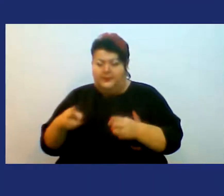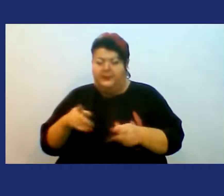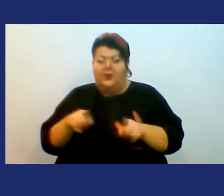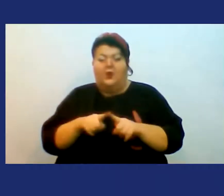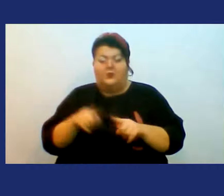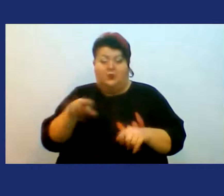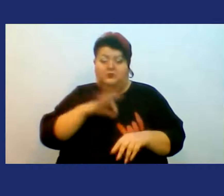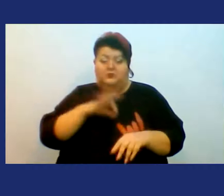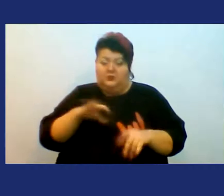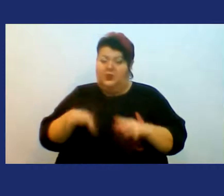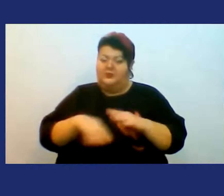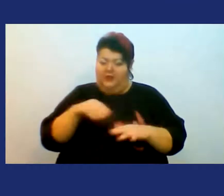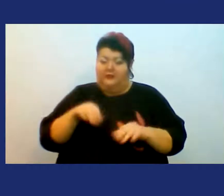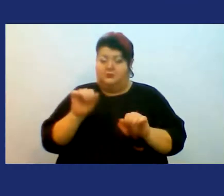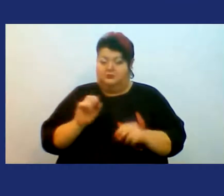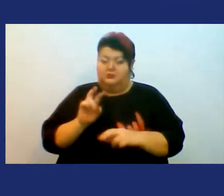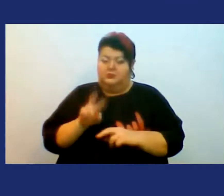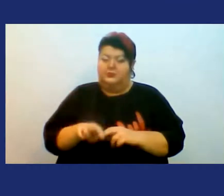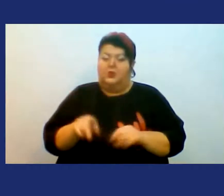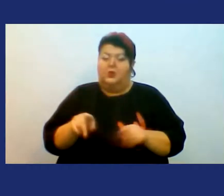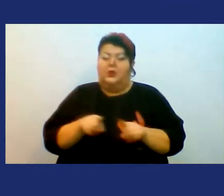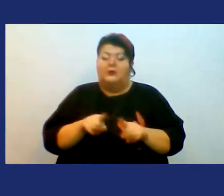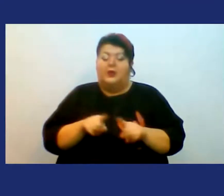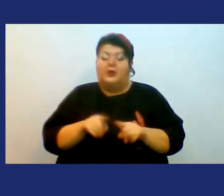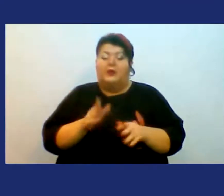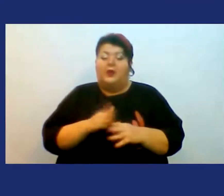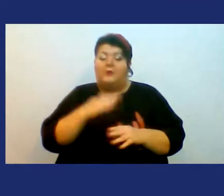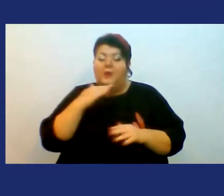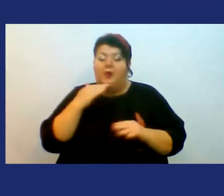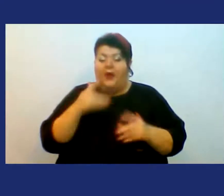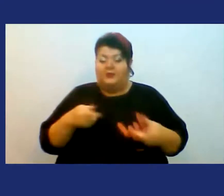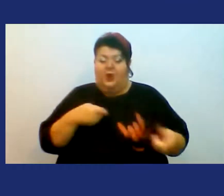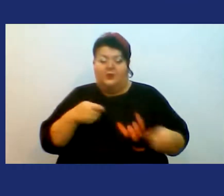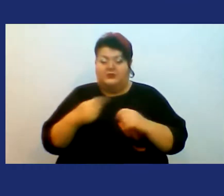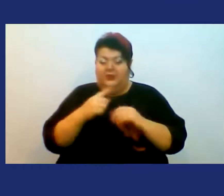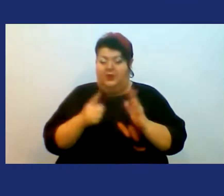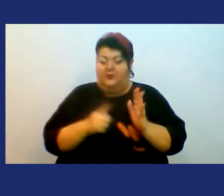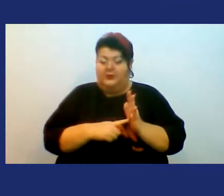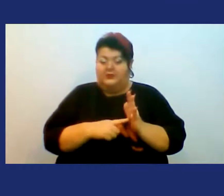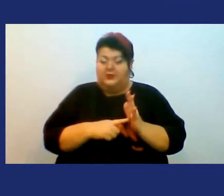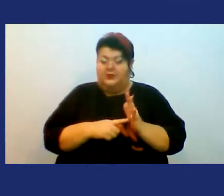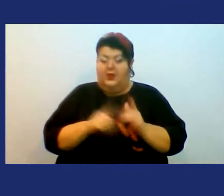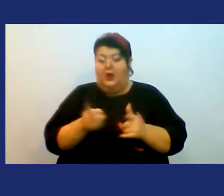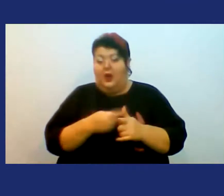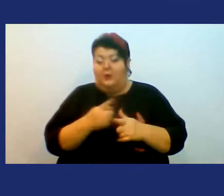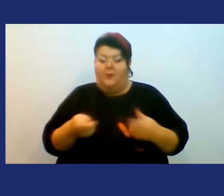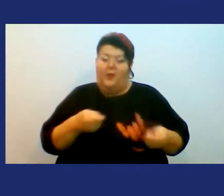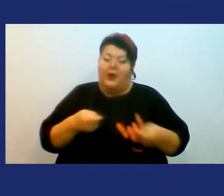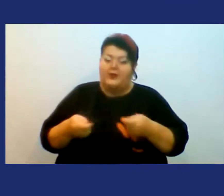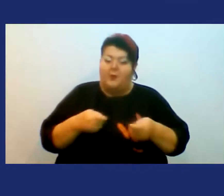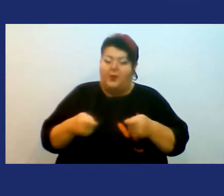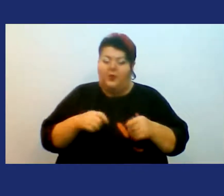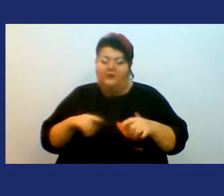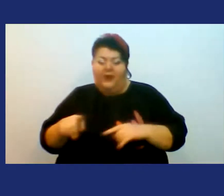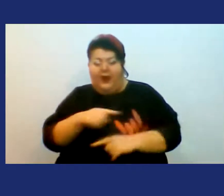about gerrymandering, and this allows politicians to control constituency delimitation. And